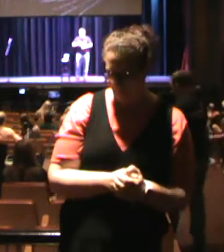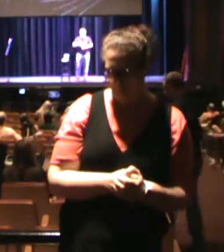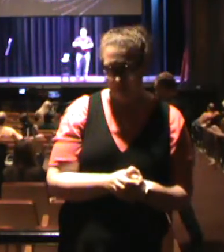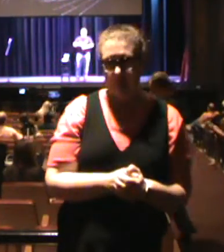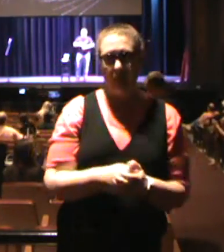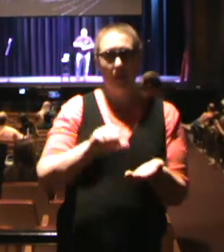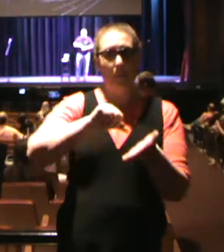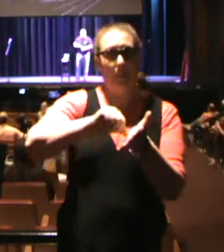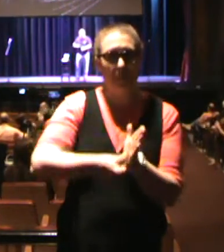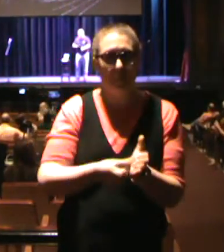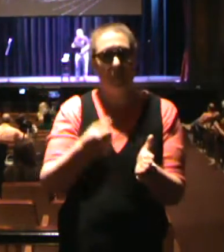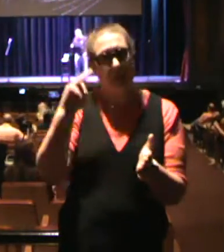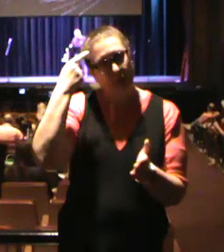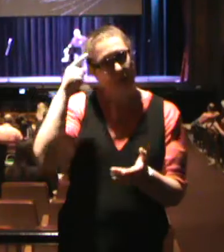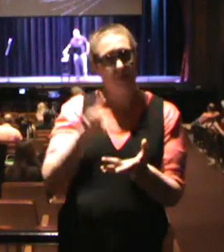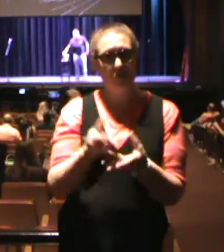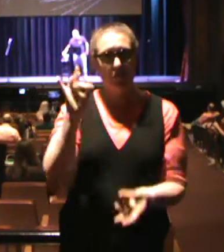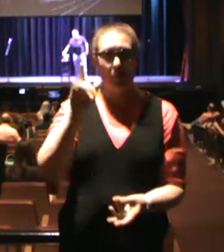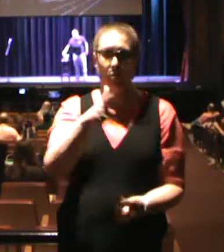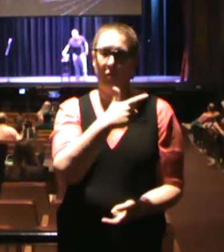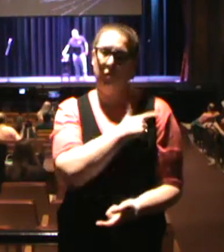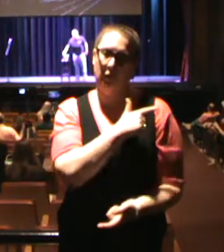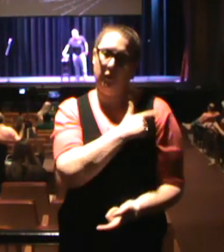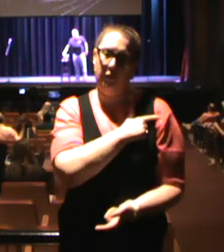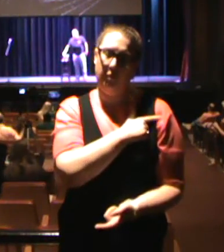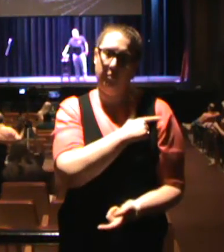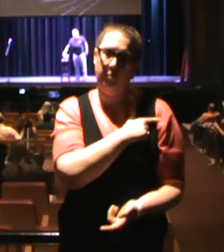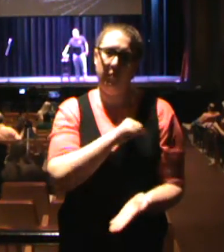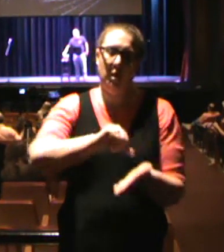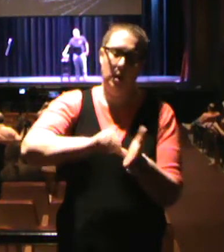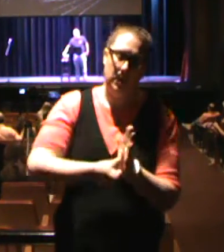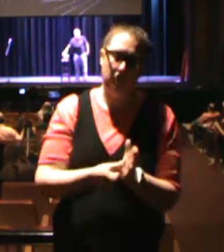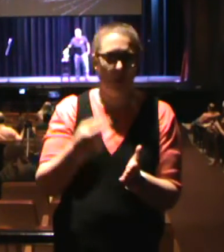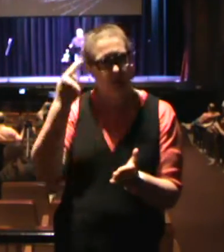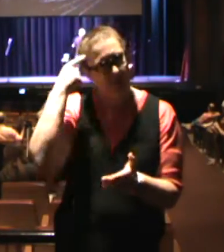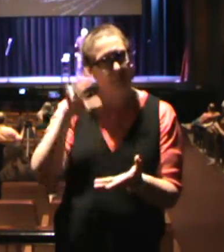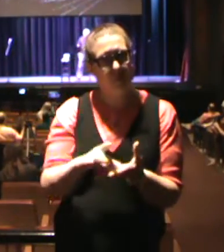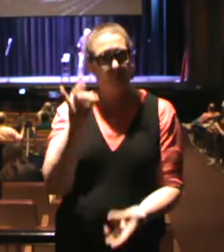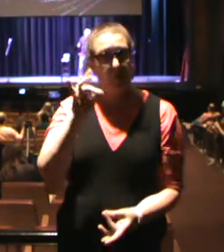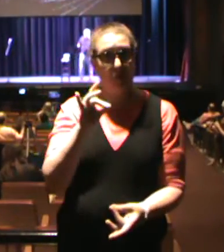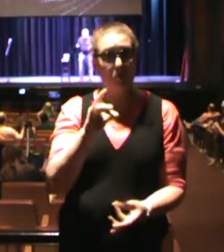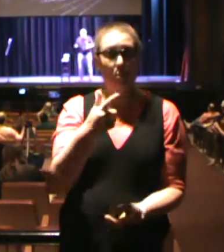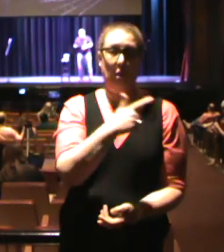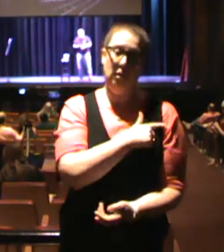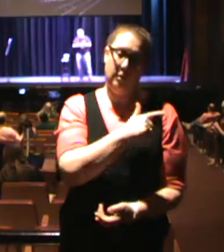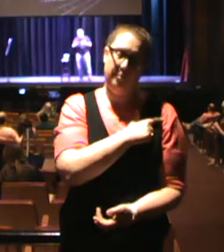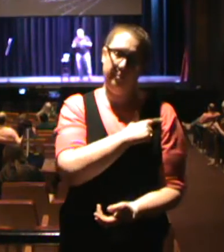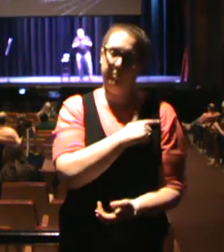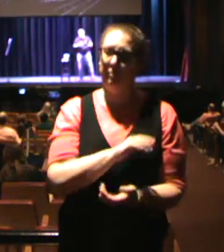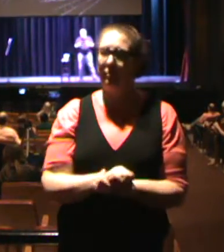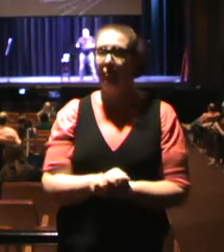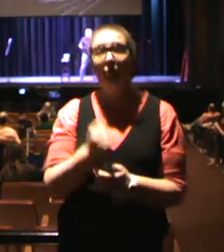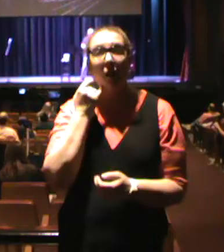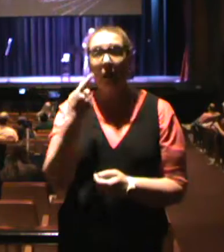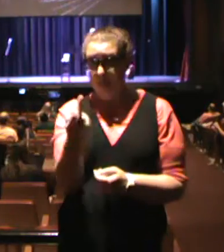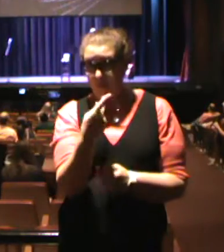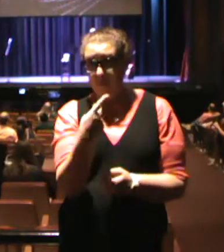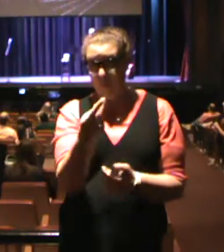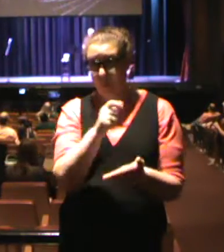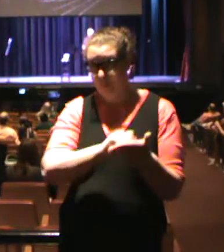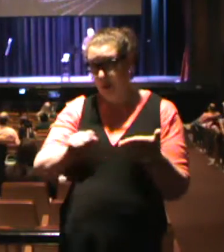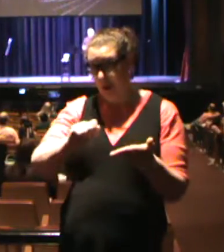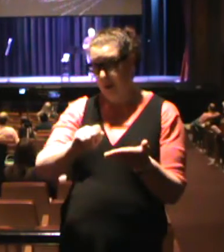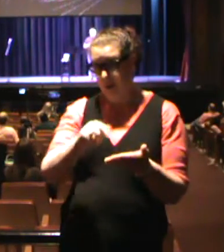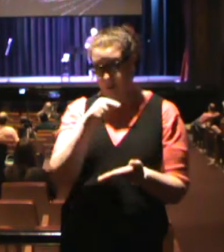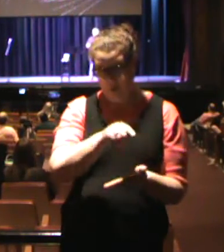The Impact of Spiritual Laziness. The impact of spiritual laziness. Look, if you and I were writing the book